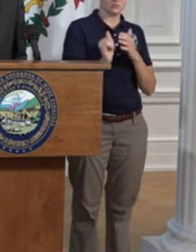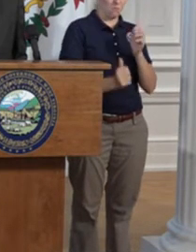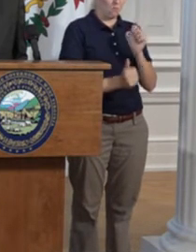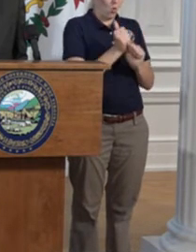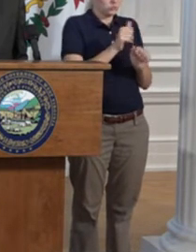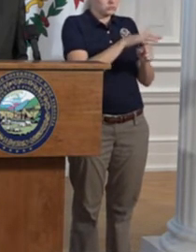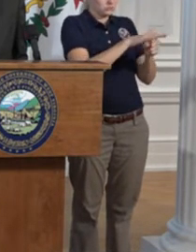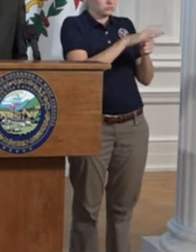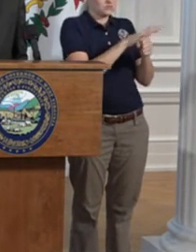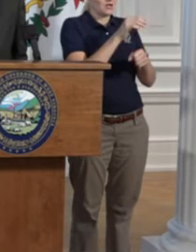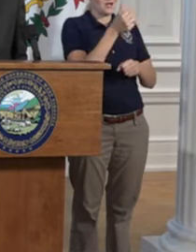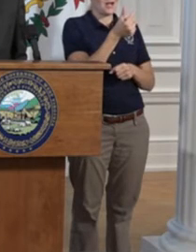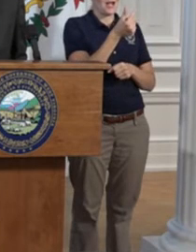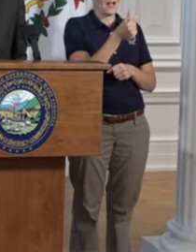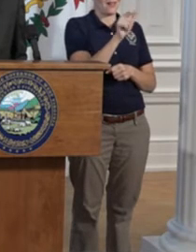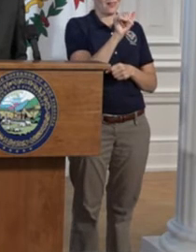area.